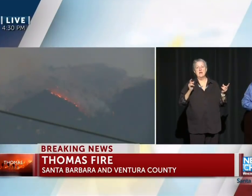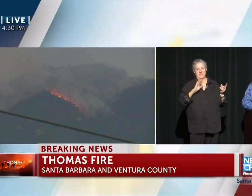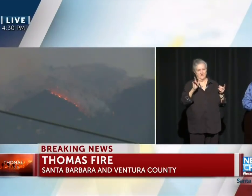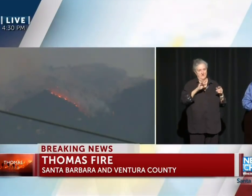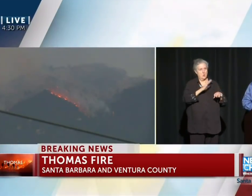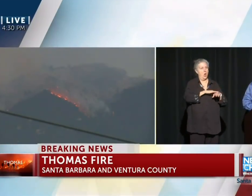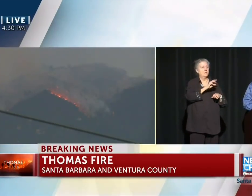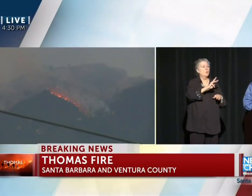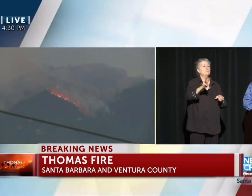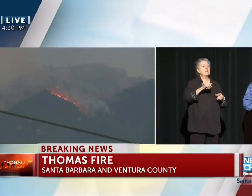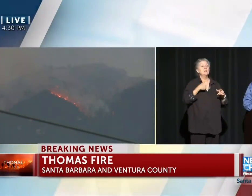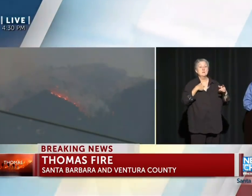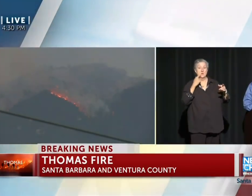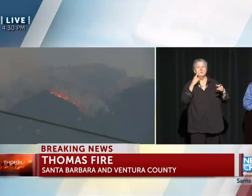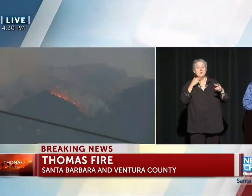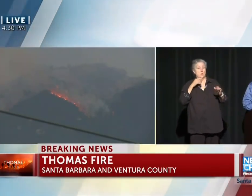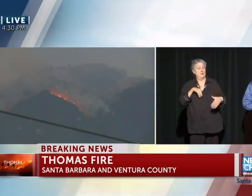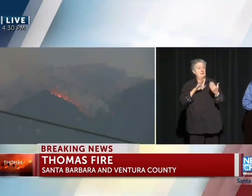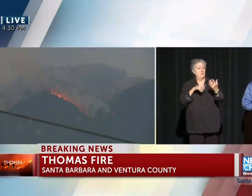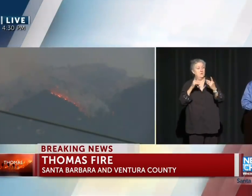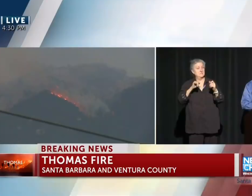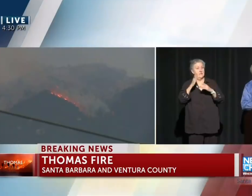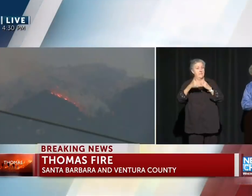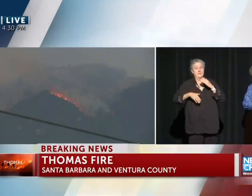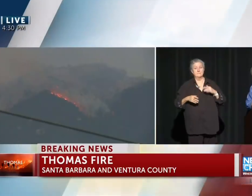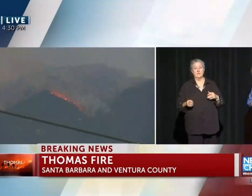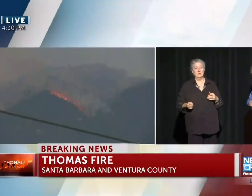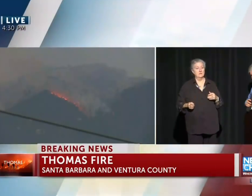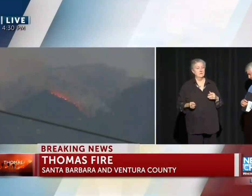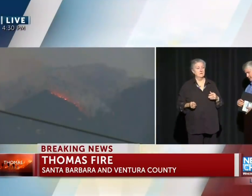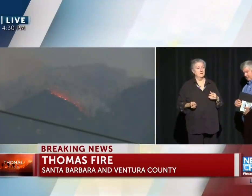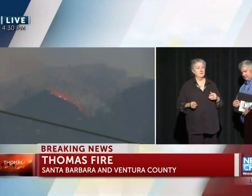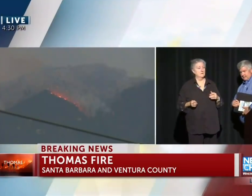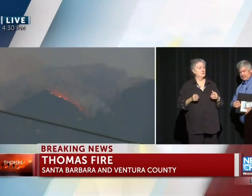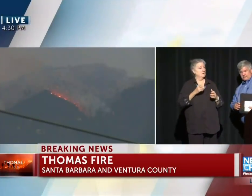on our website, and we can address your questions at the end. Thank you.